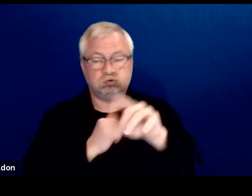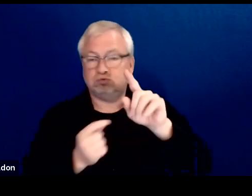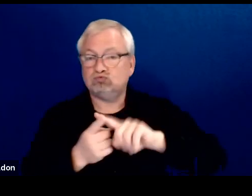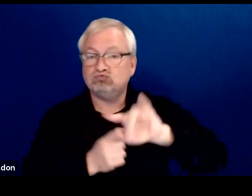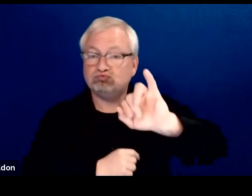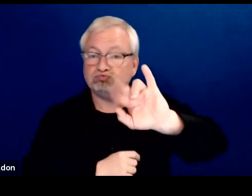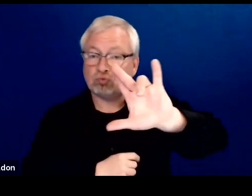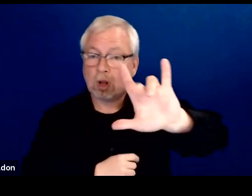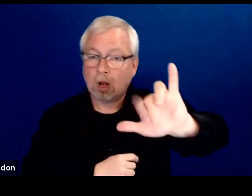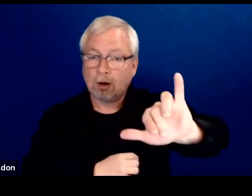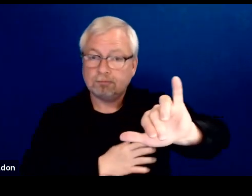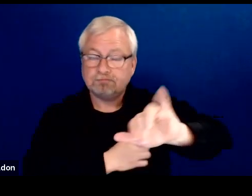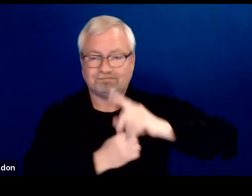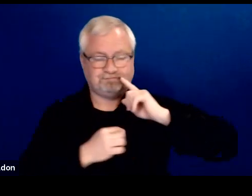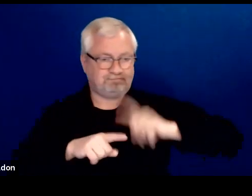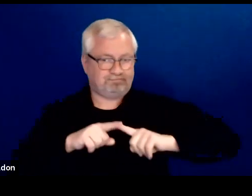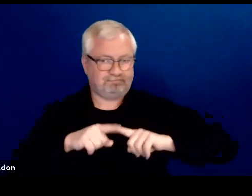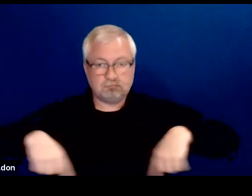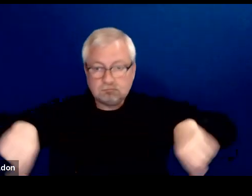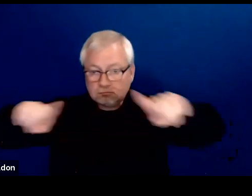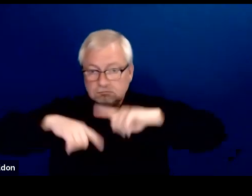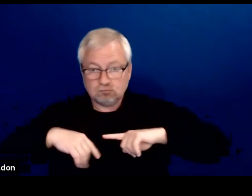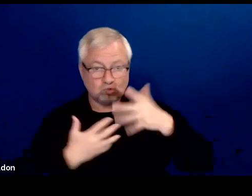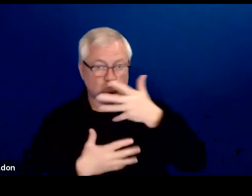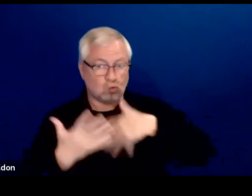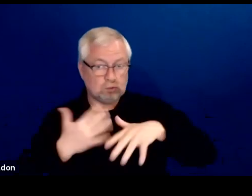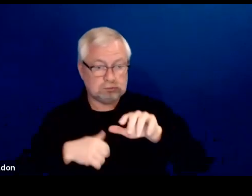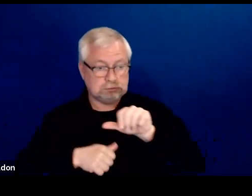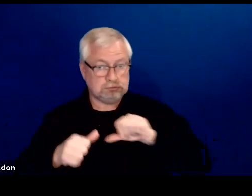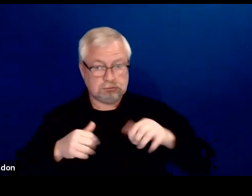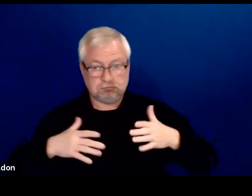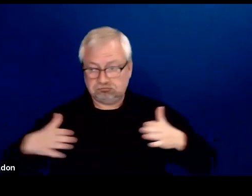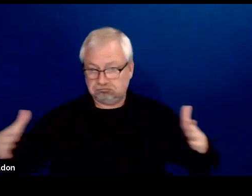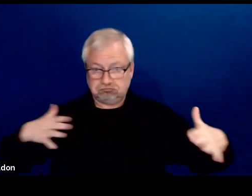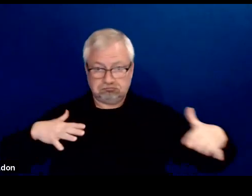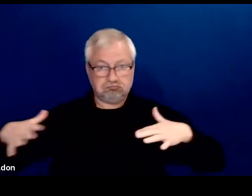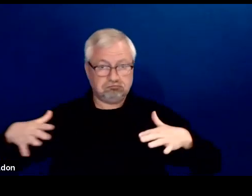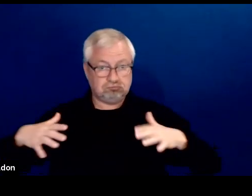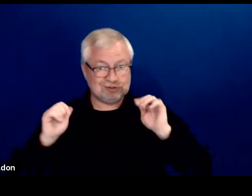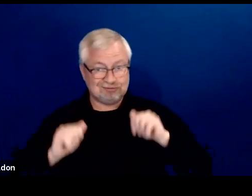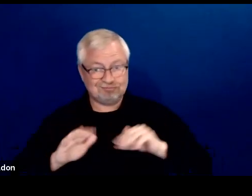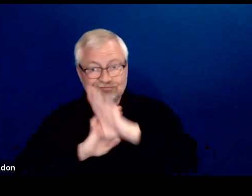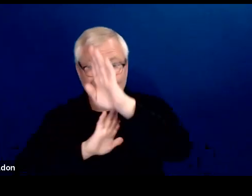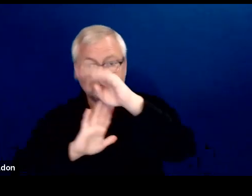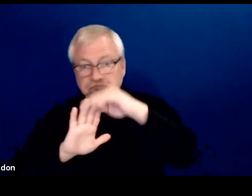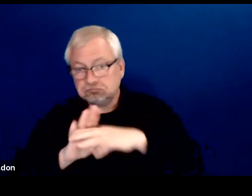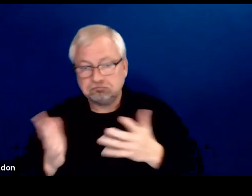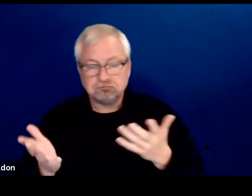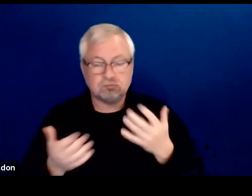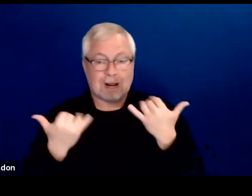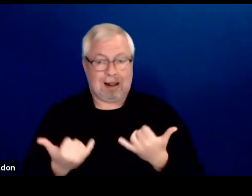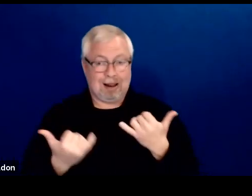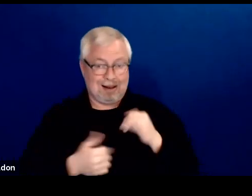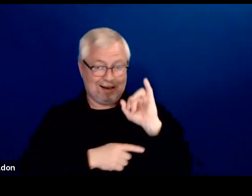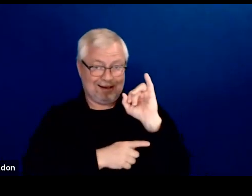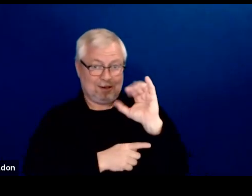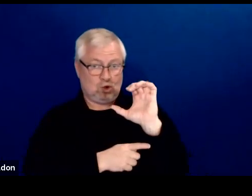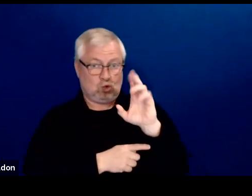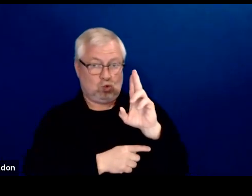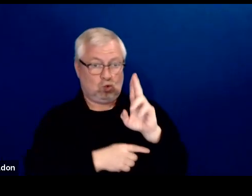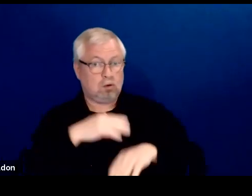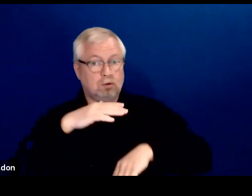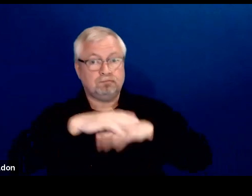Here's what really matters. That's our current ICU bed capacity that we could fill today. That would be on this day. If